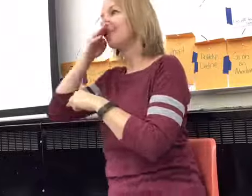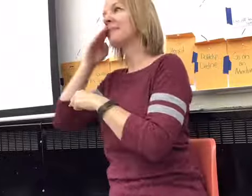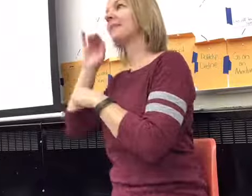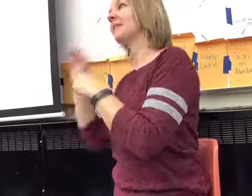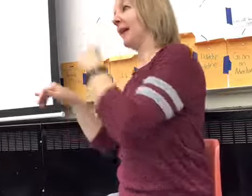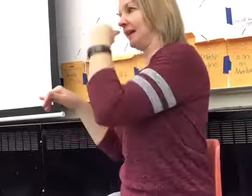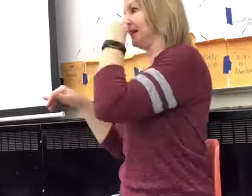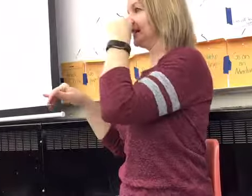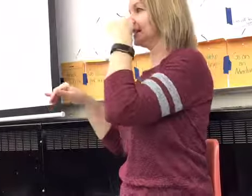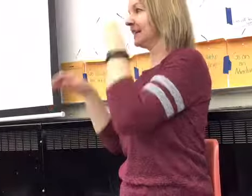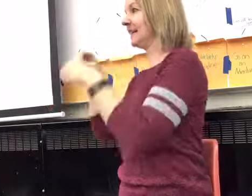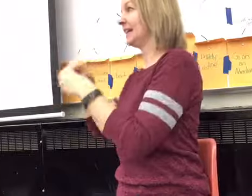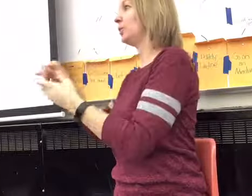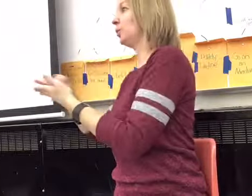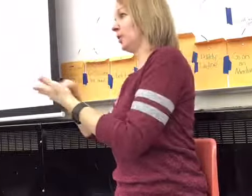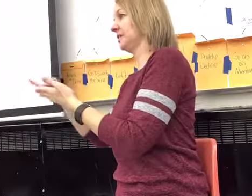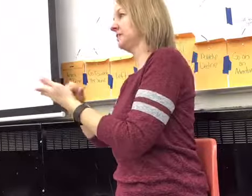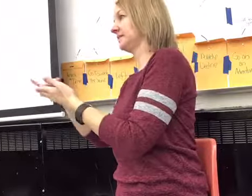in New York City.